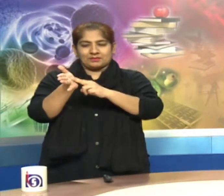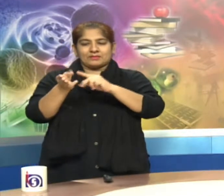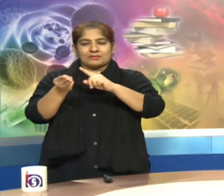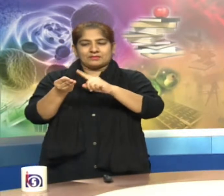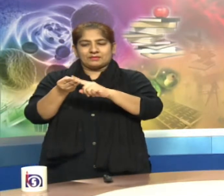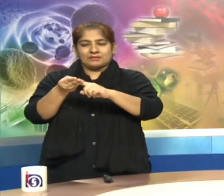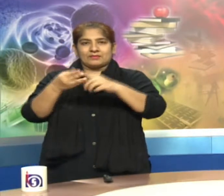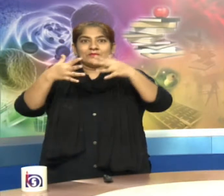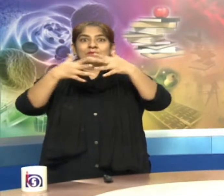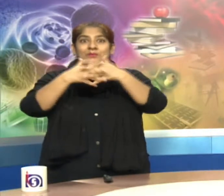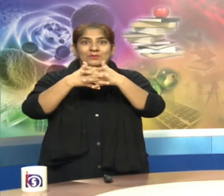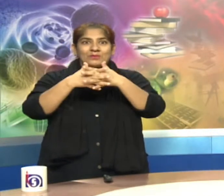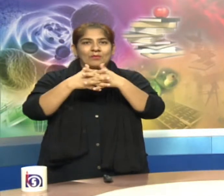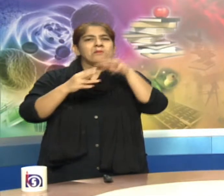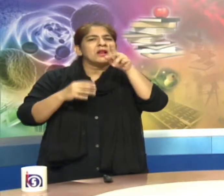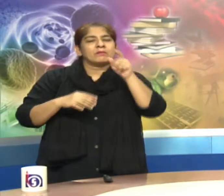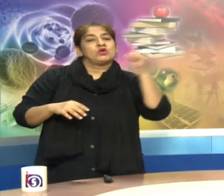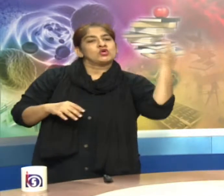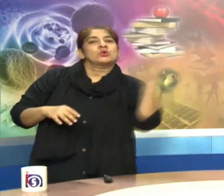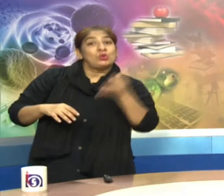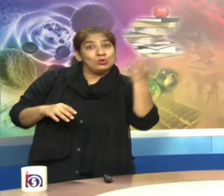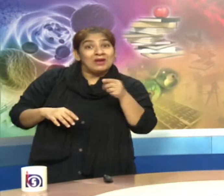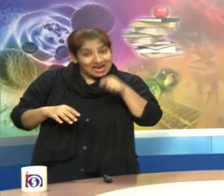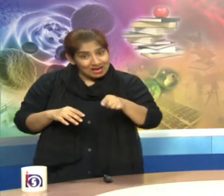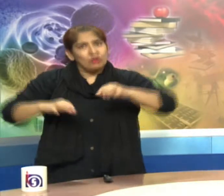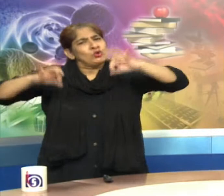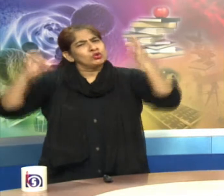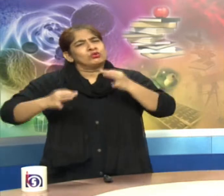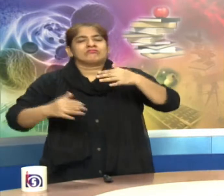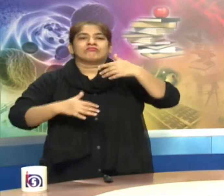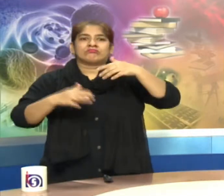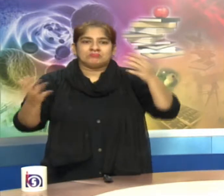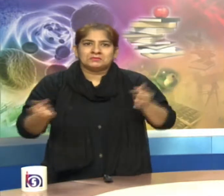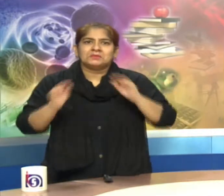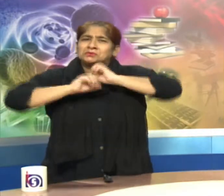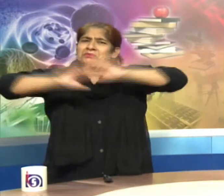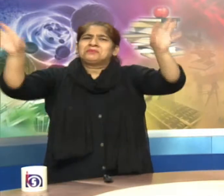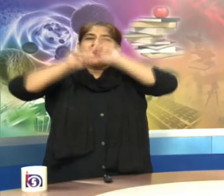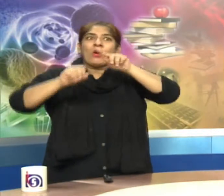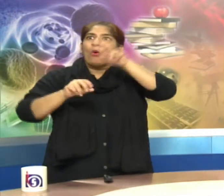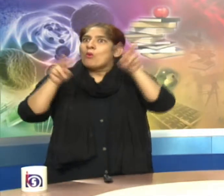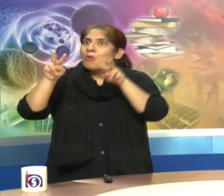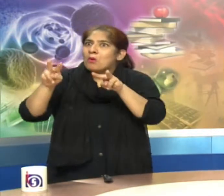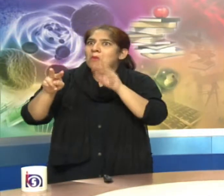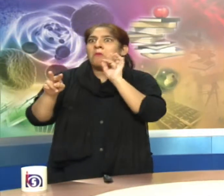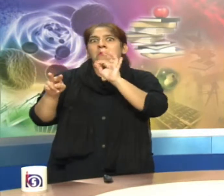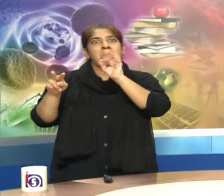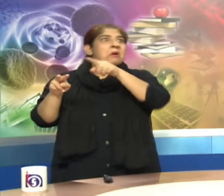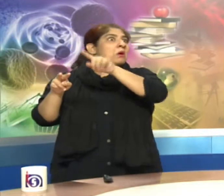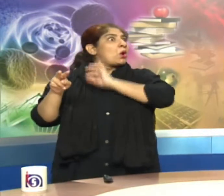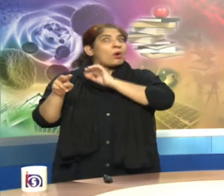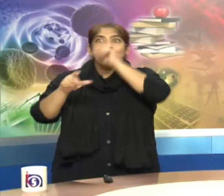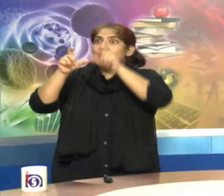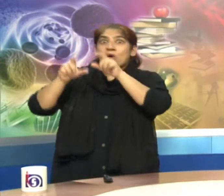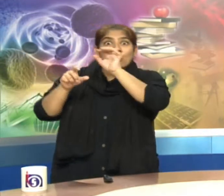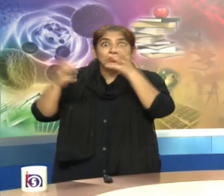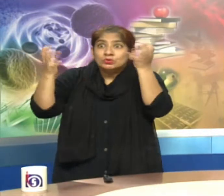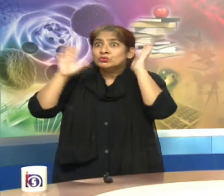new products coming in. This is a sign of new which you can understand, and people